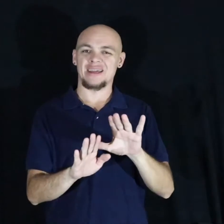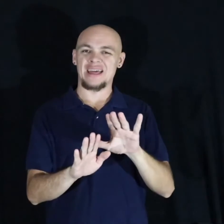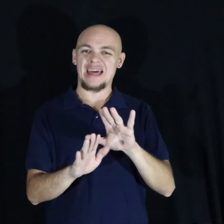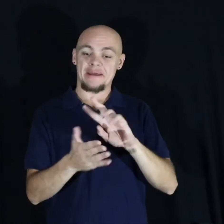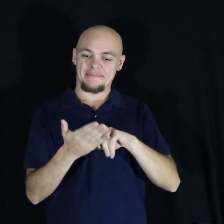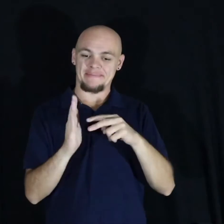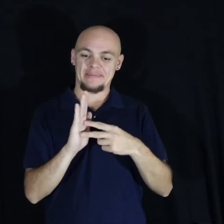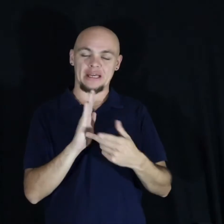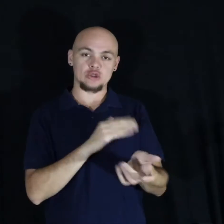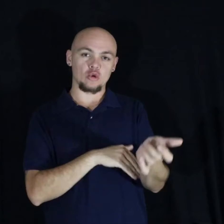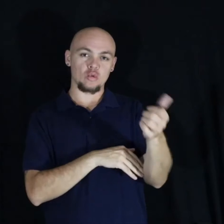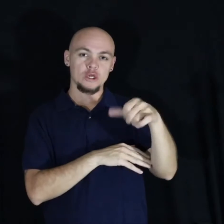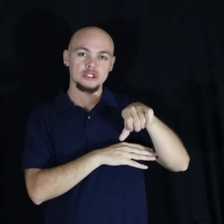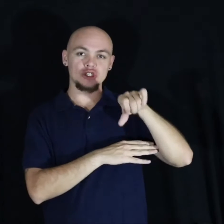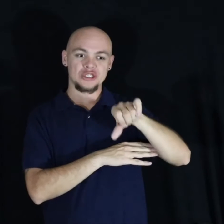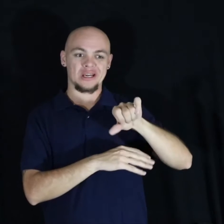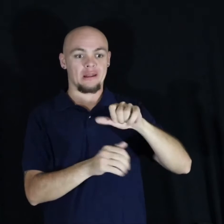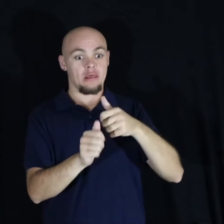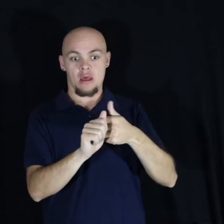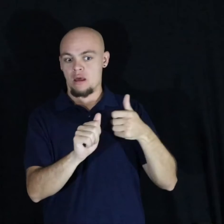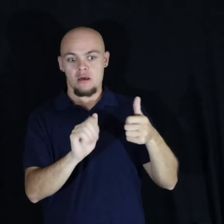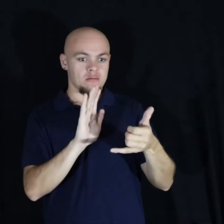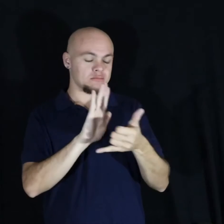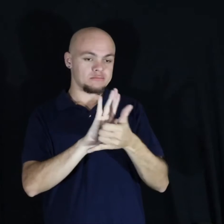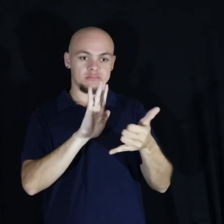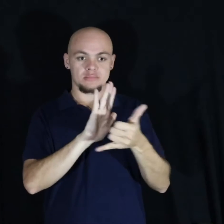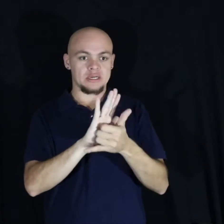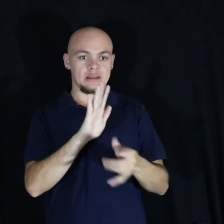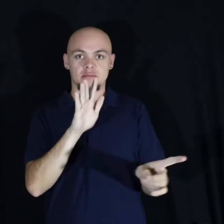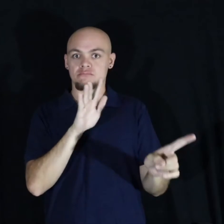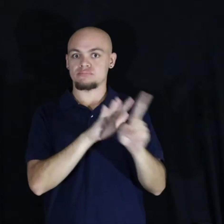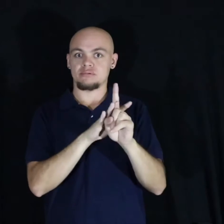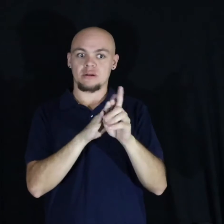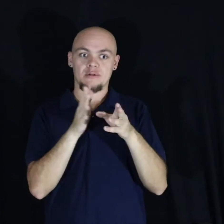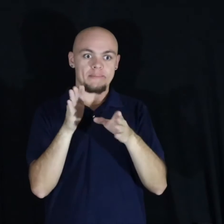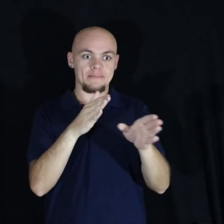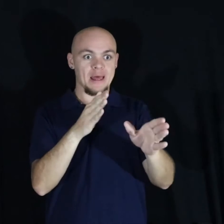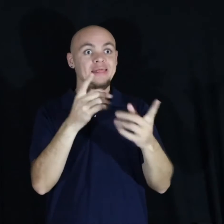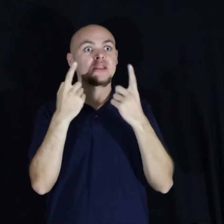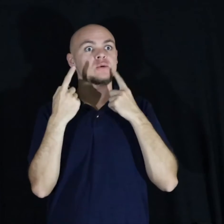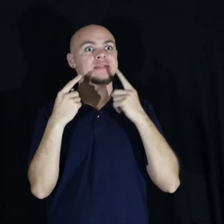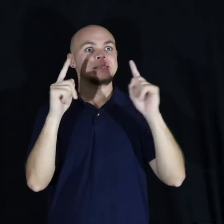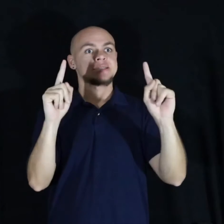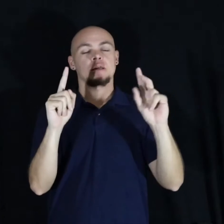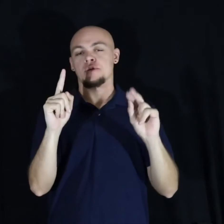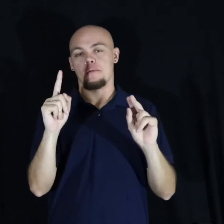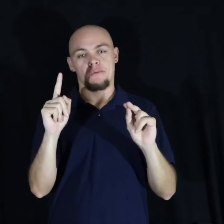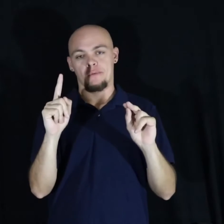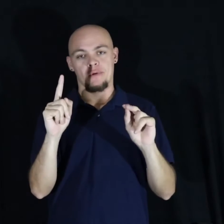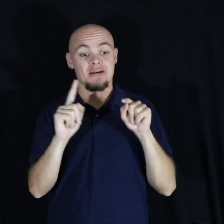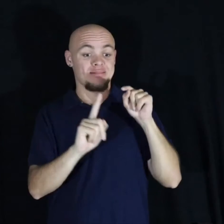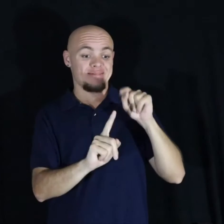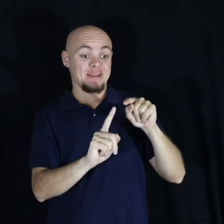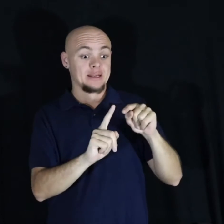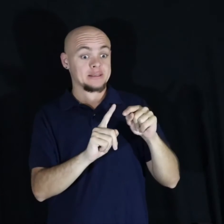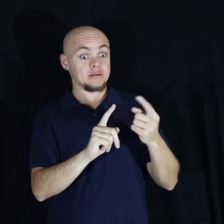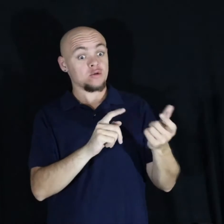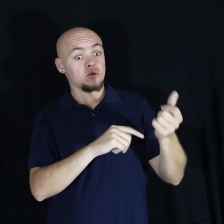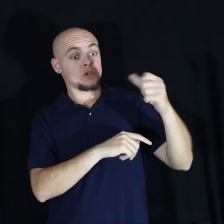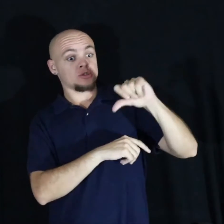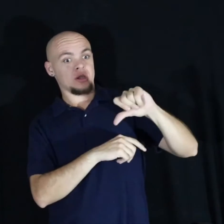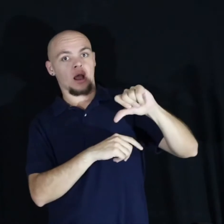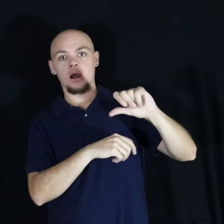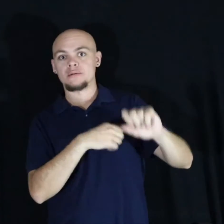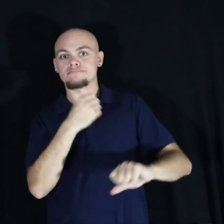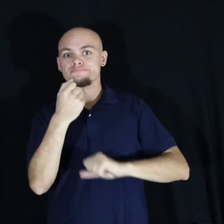the unavoidable obstacles that will inevitably arise in the path to success, but it's about allowing these to propel our ambitions even